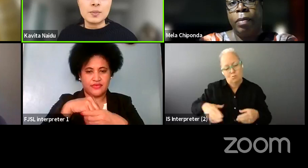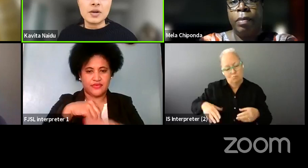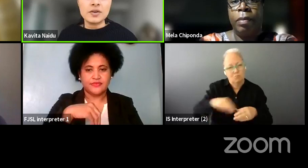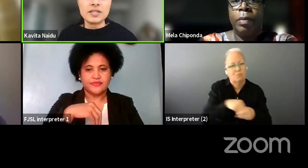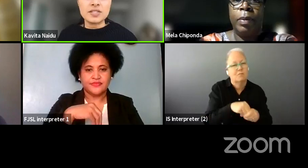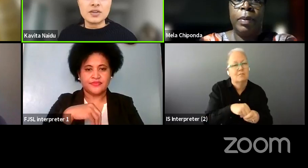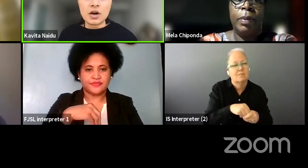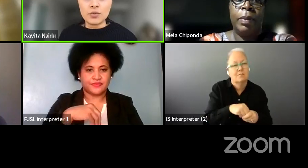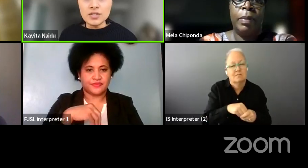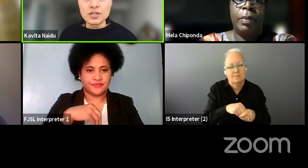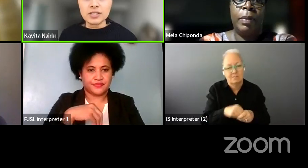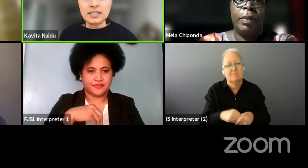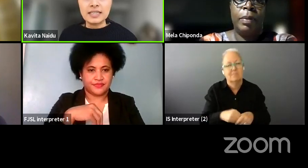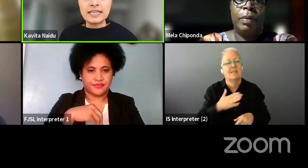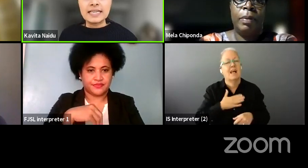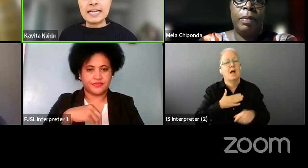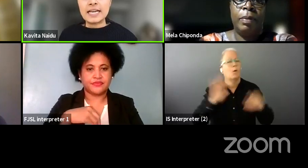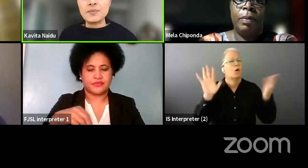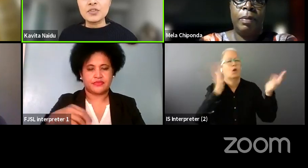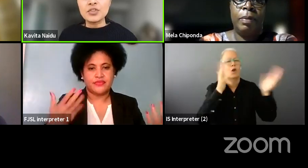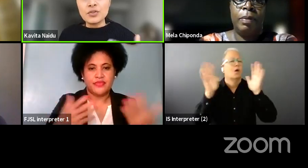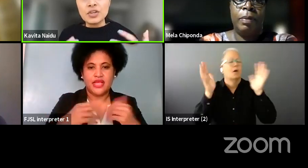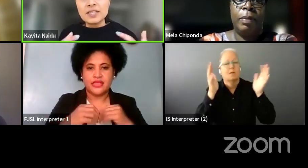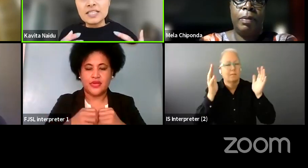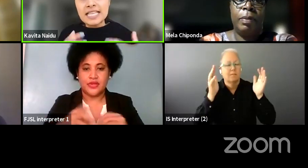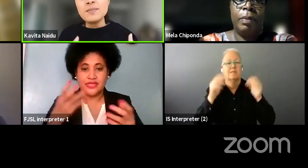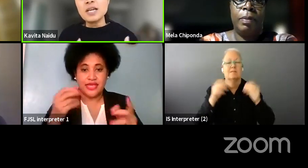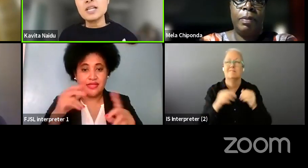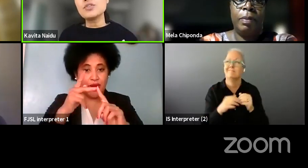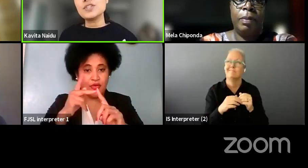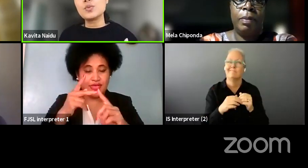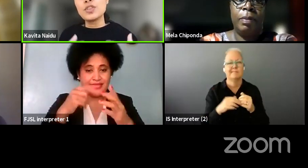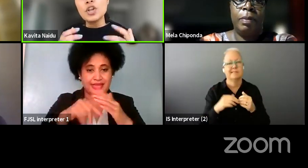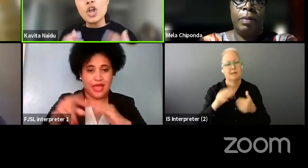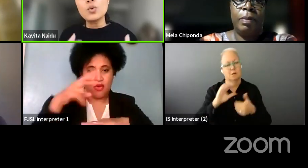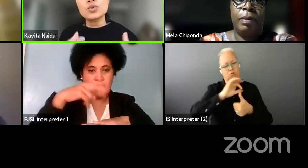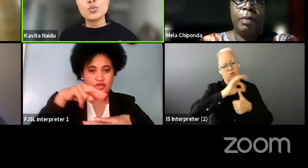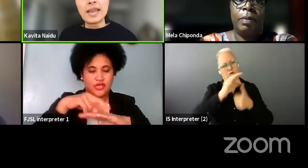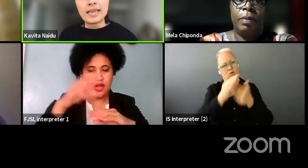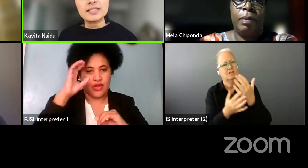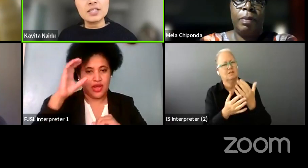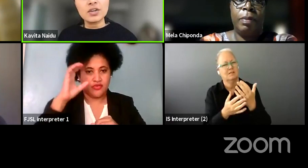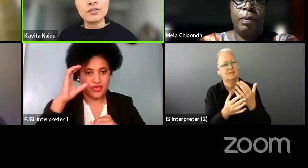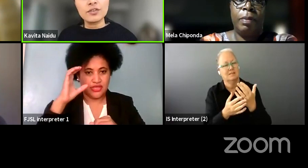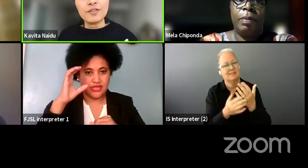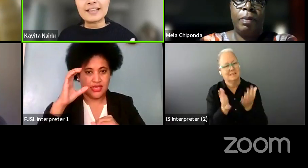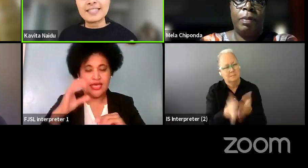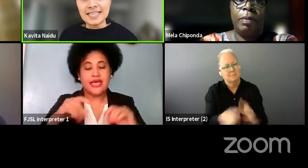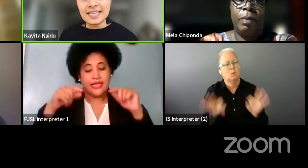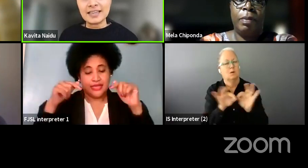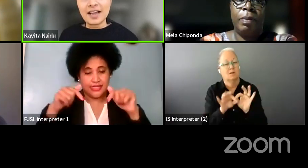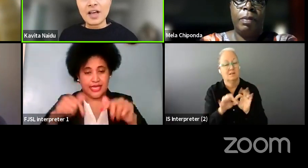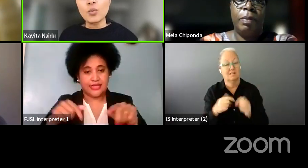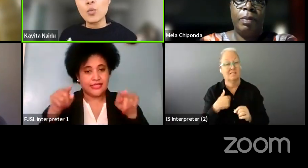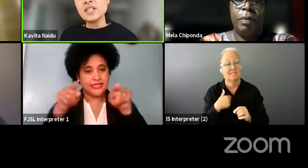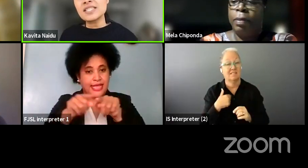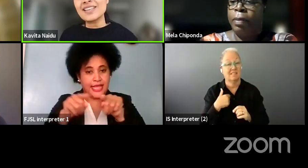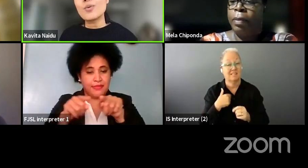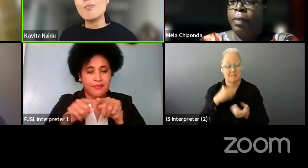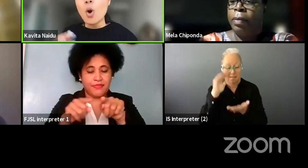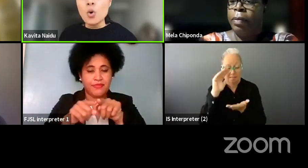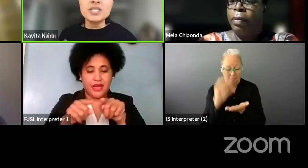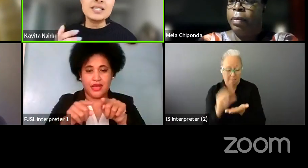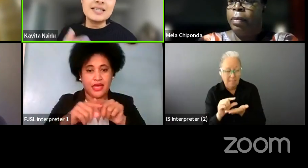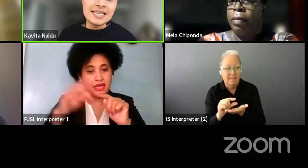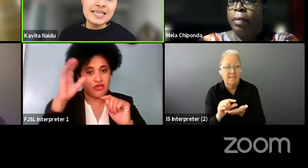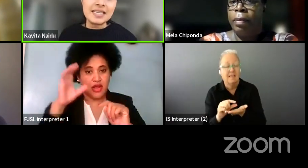the climate priorities of our region. You know, the same countries with the lowest rates of vaccine are the ones that